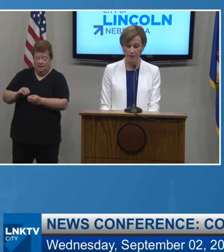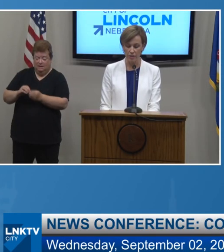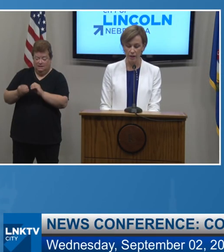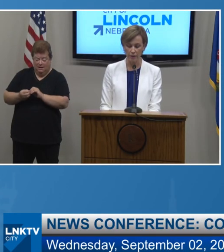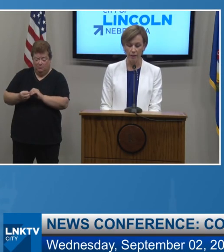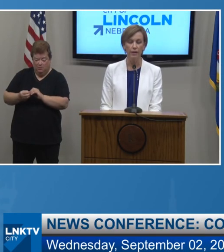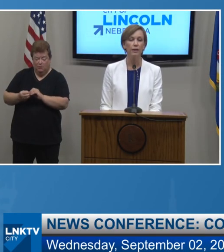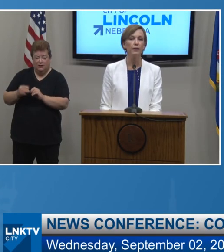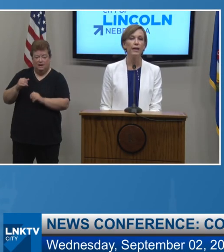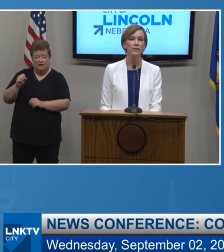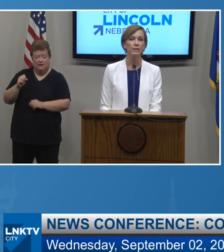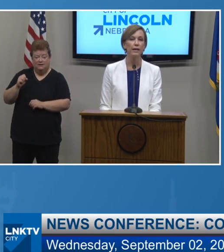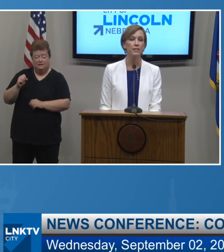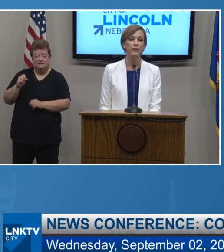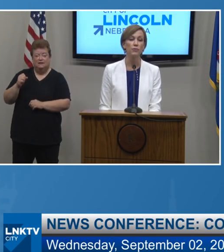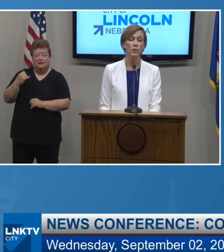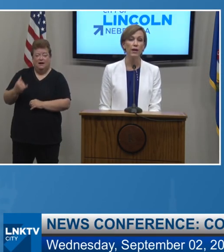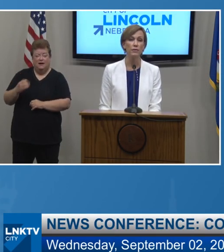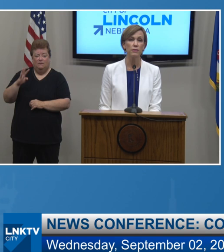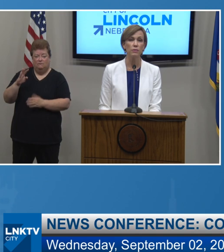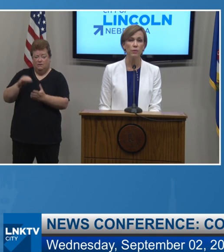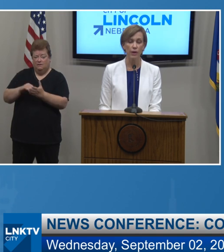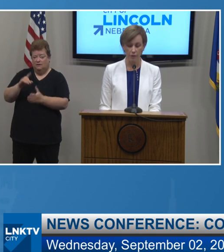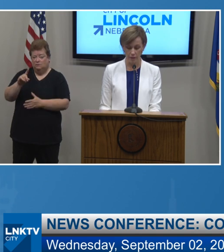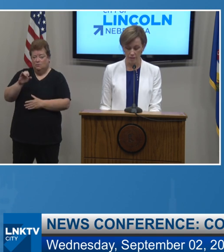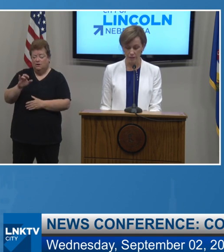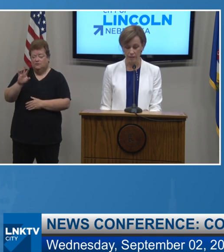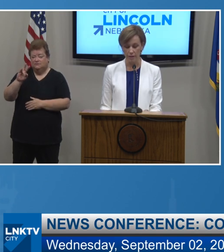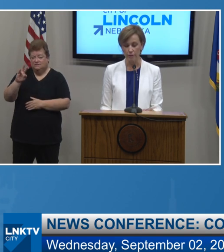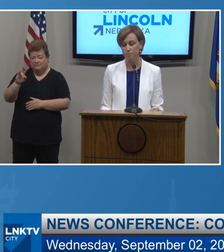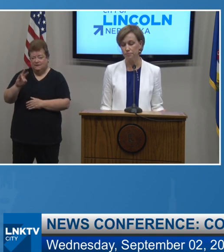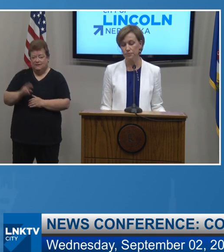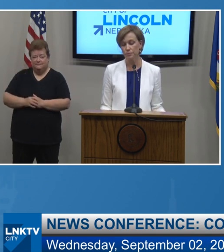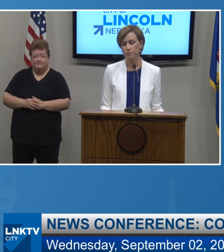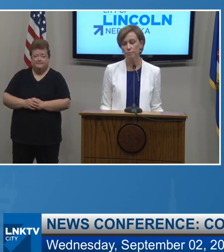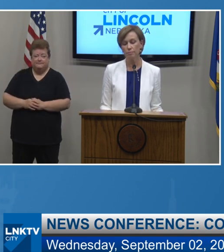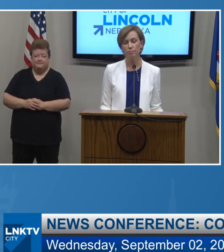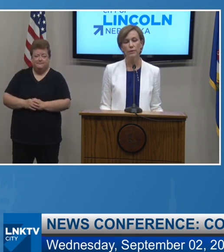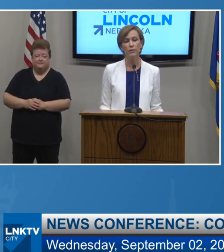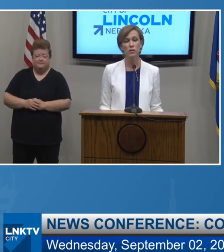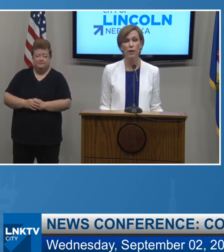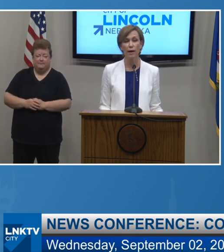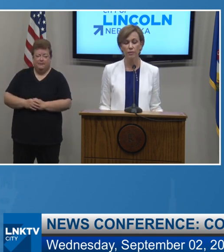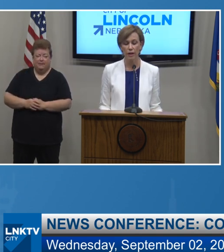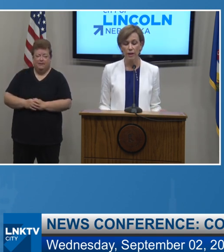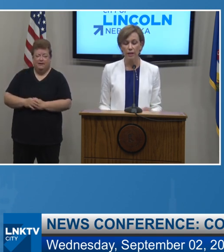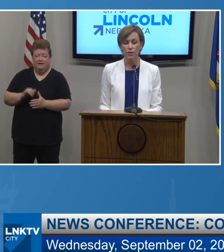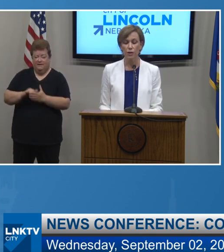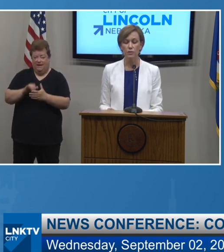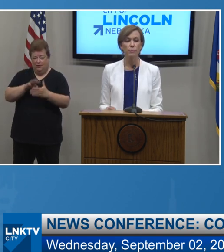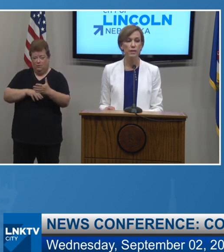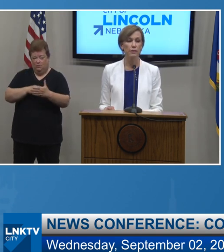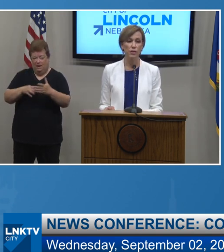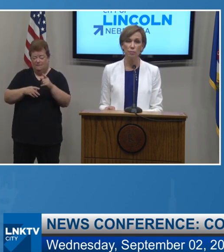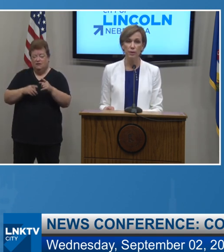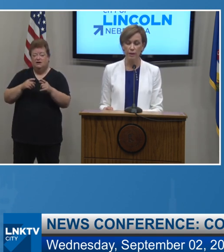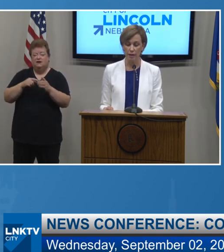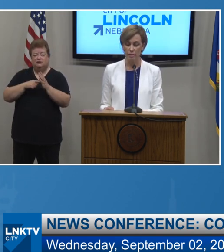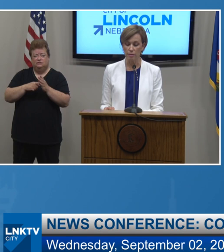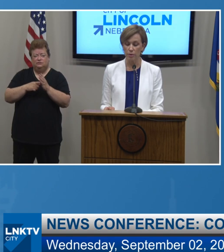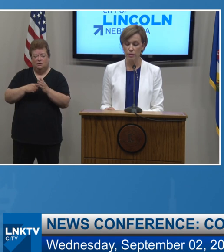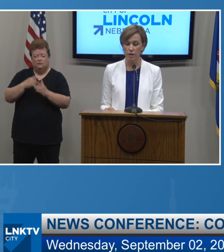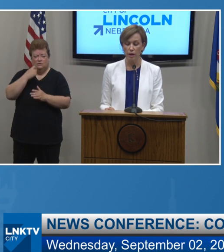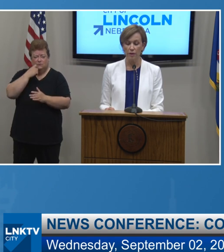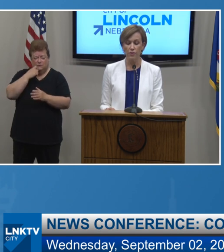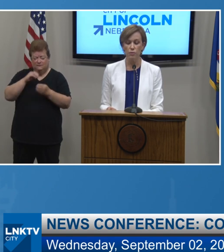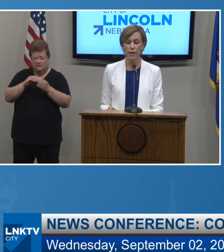and Lancaster County now stands at 4,117. This graph shows the recent jump in